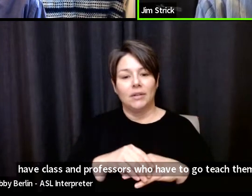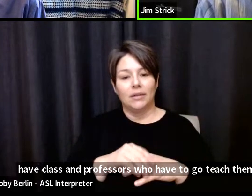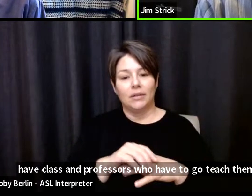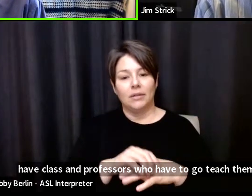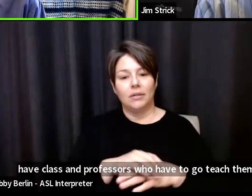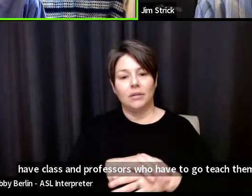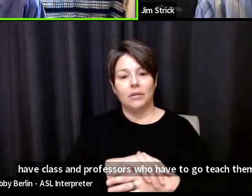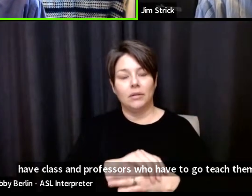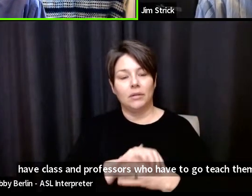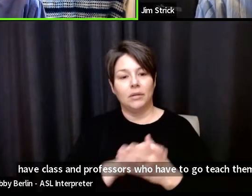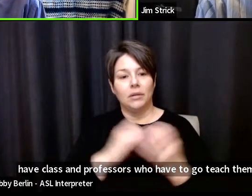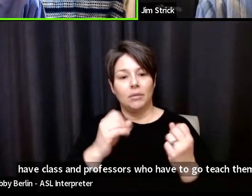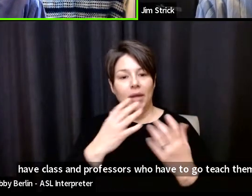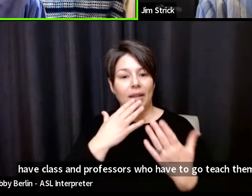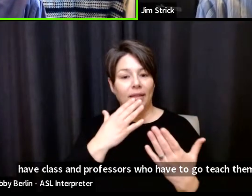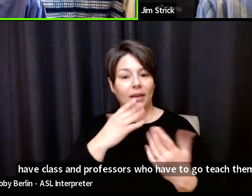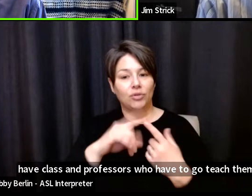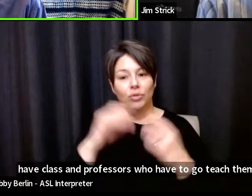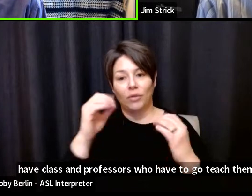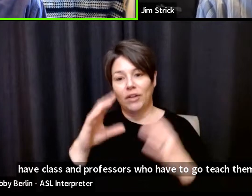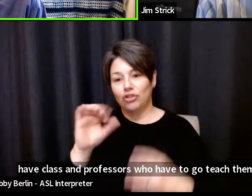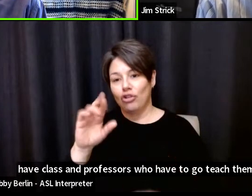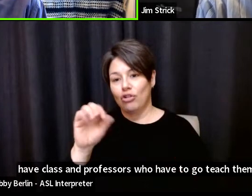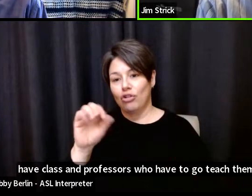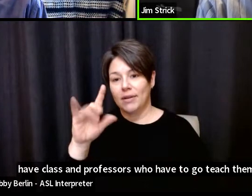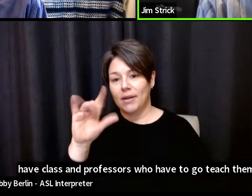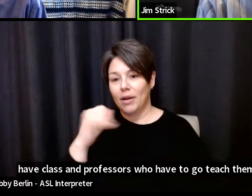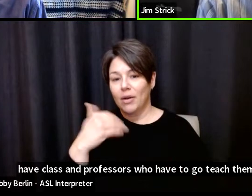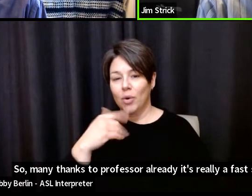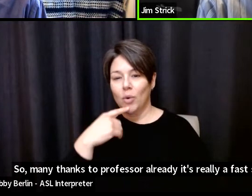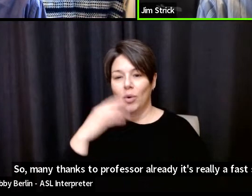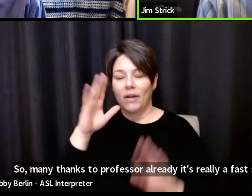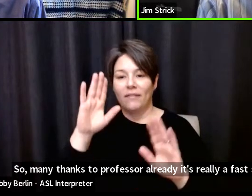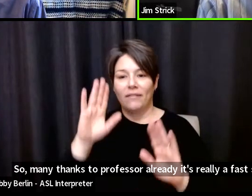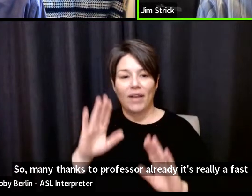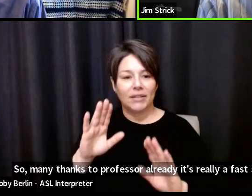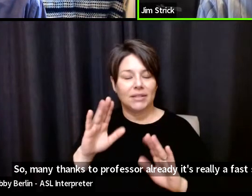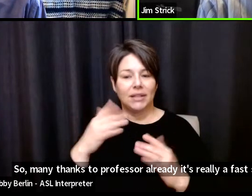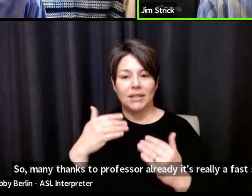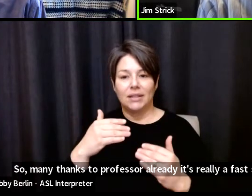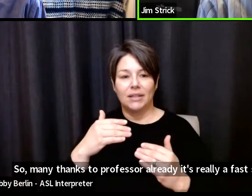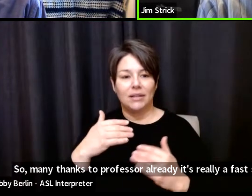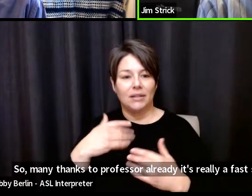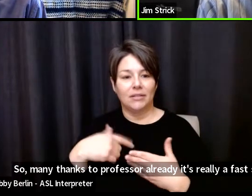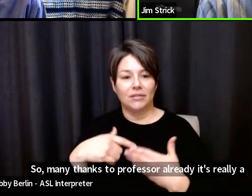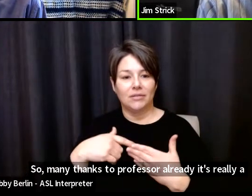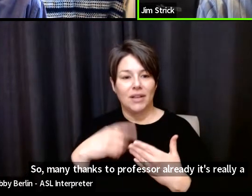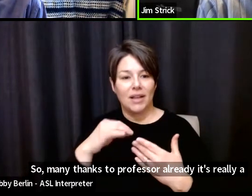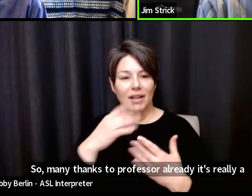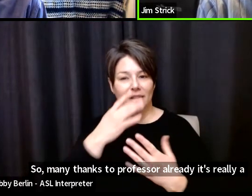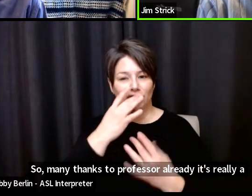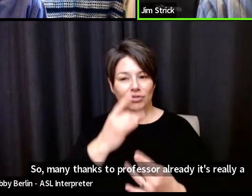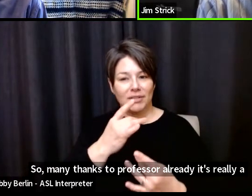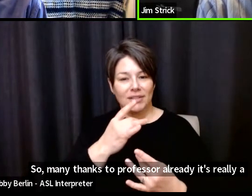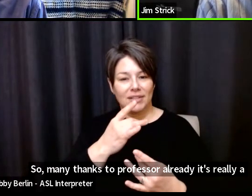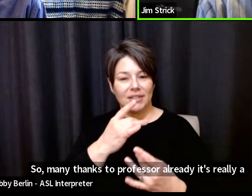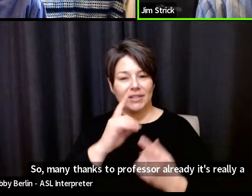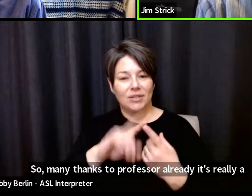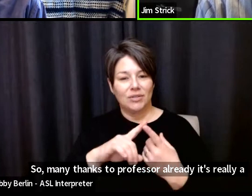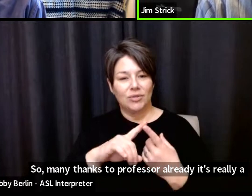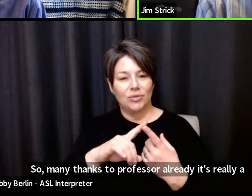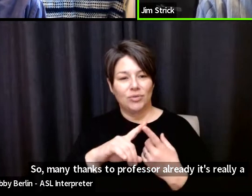So many thanks to Professor Ardia. It's really a fascinating talk and a really interesting insight into what it's like